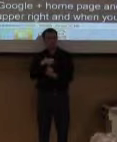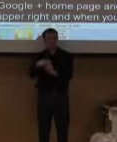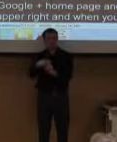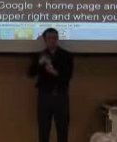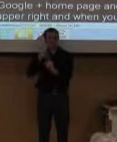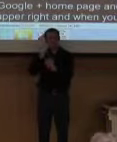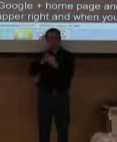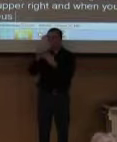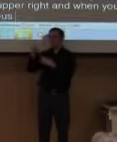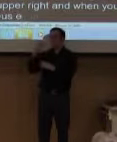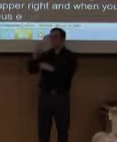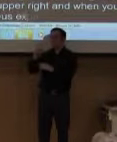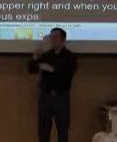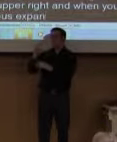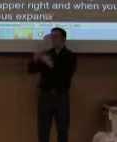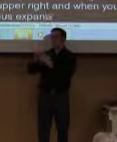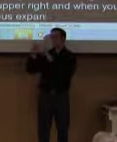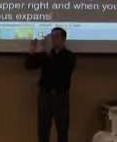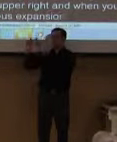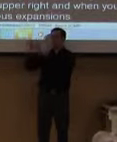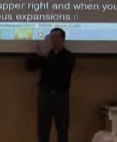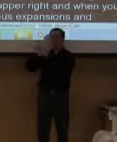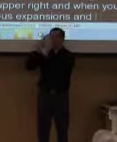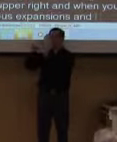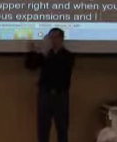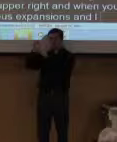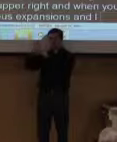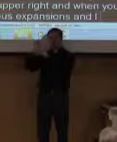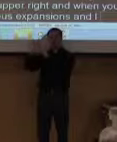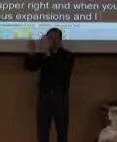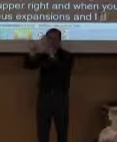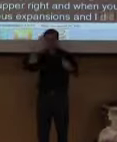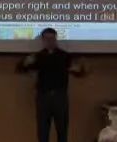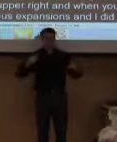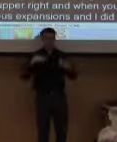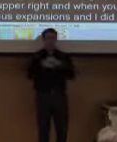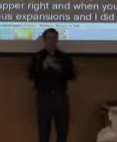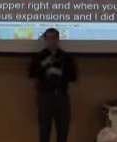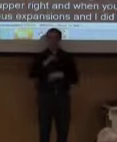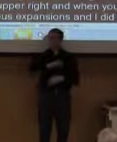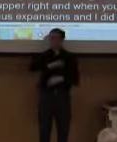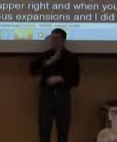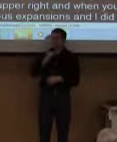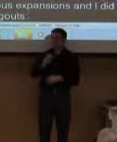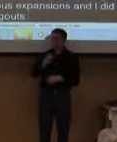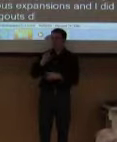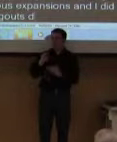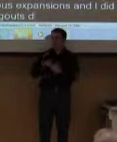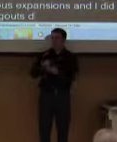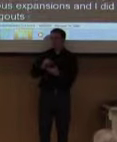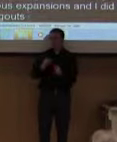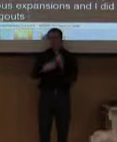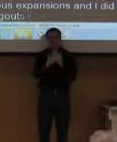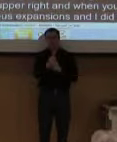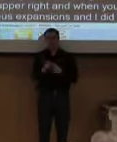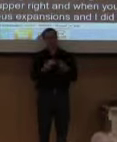notice I highlighted Google Drive there. If you click on that, you'll be taken into your own personal Google Drive where you can store any number of